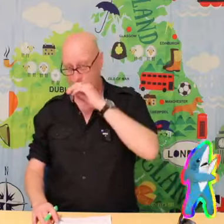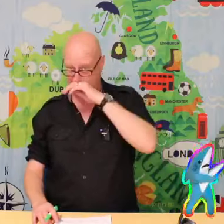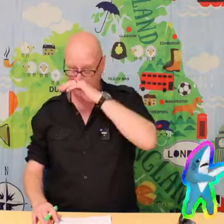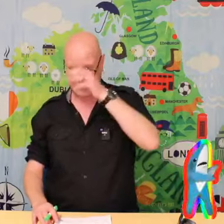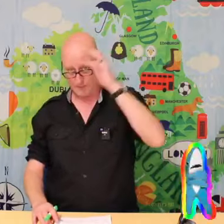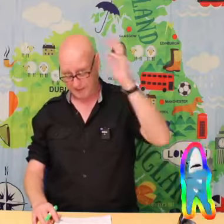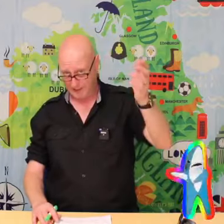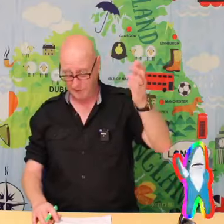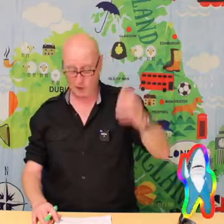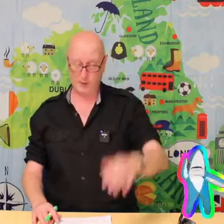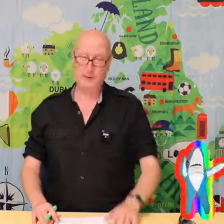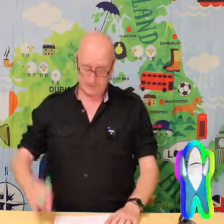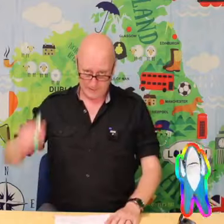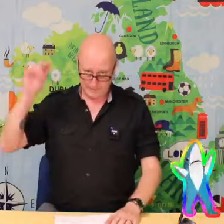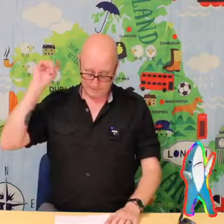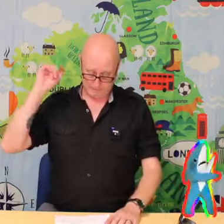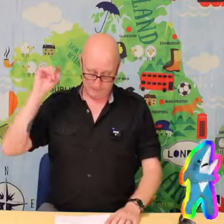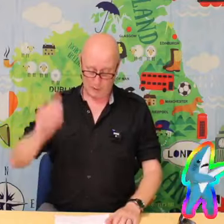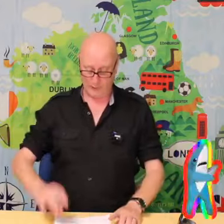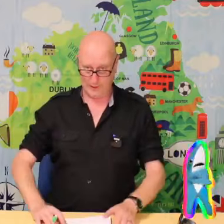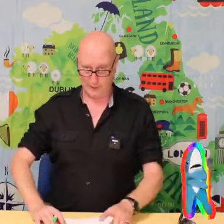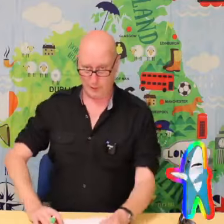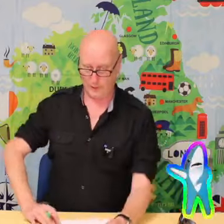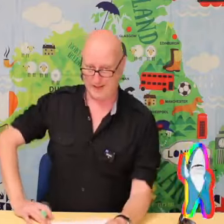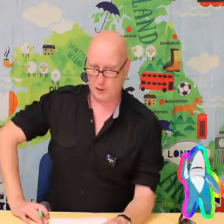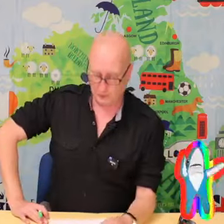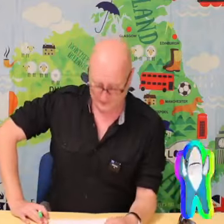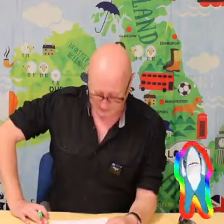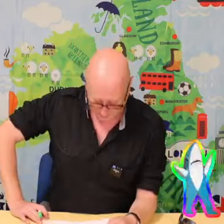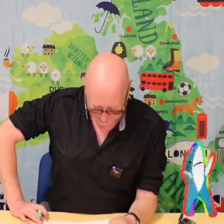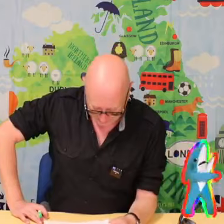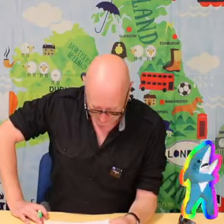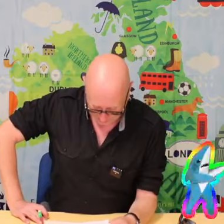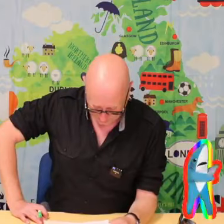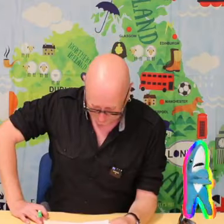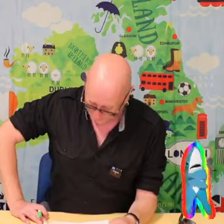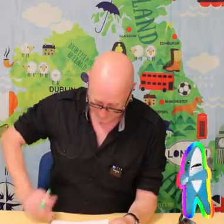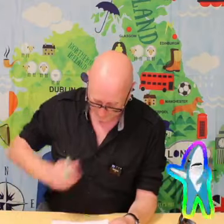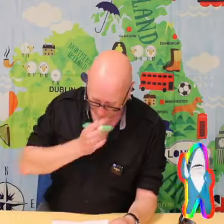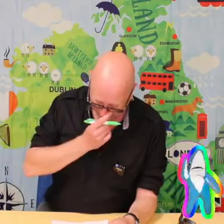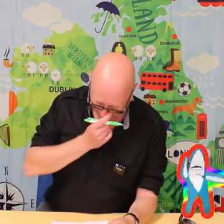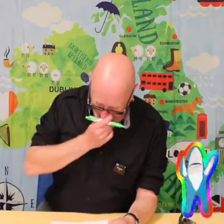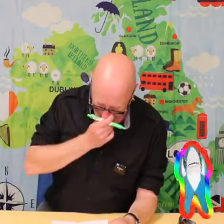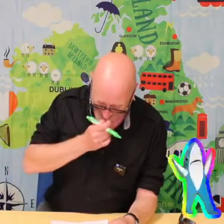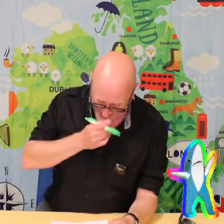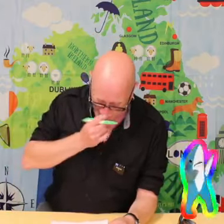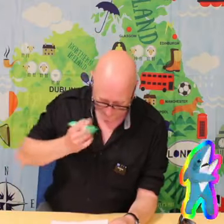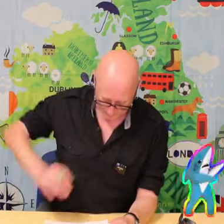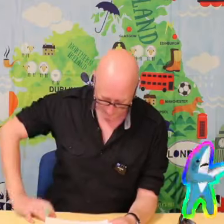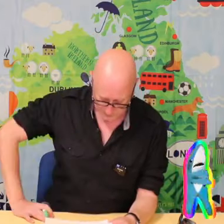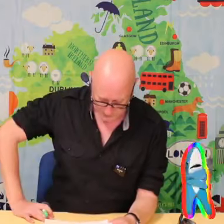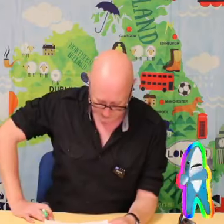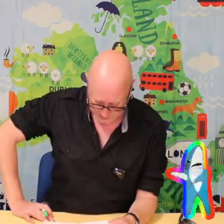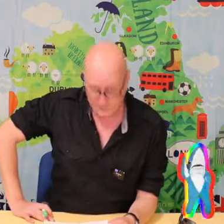said carrions on the old art showcase later, so yeah, they're both fine. Ah, now then, I've got through to David and